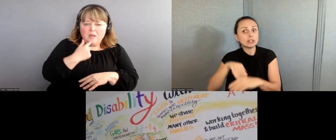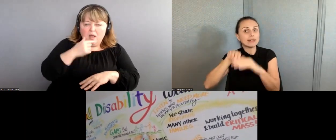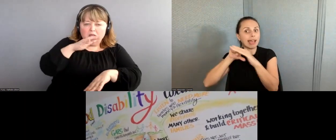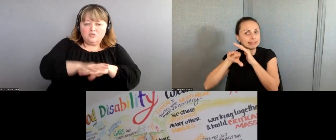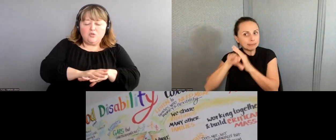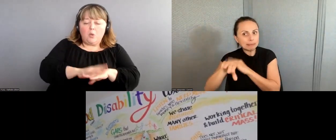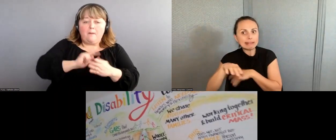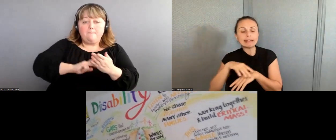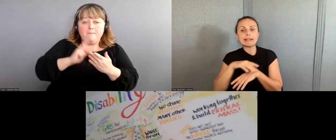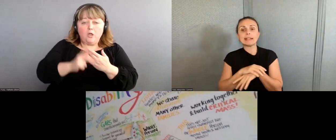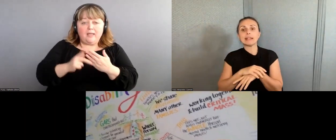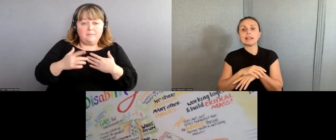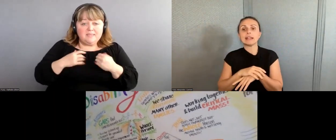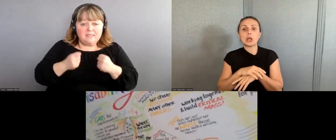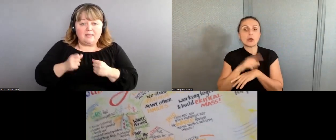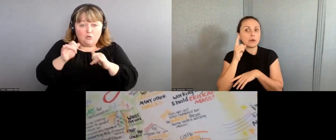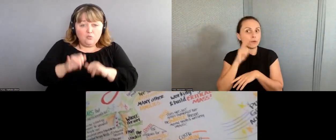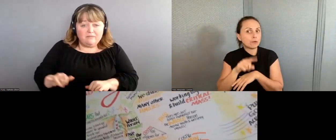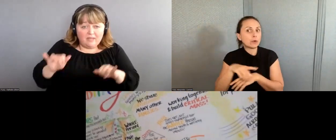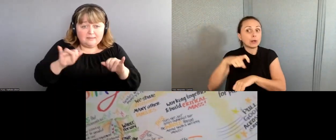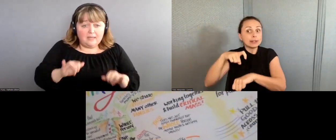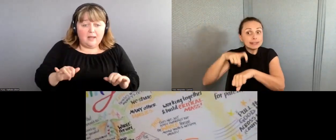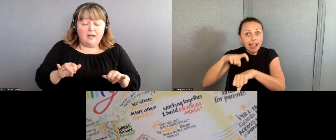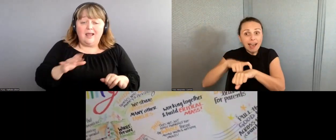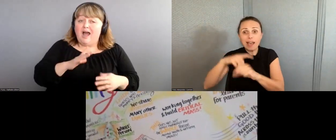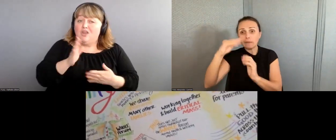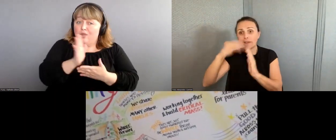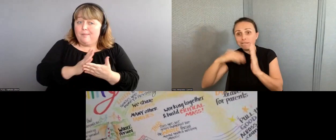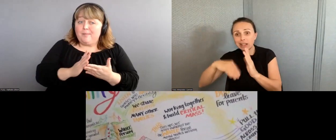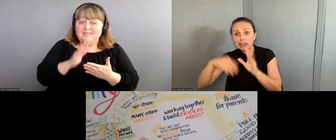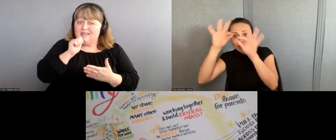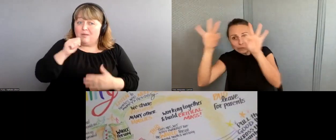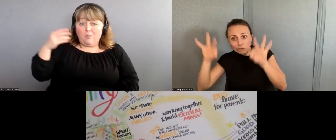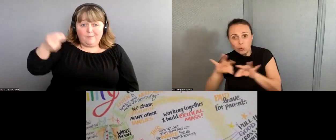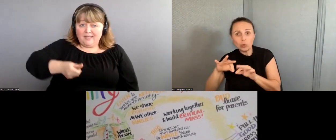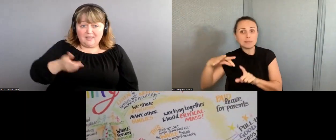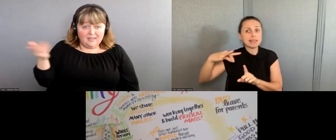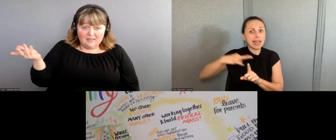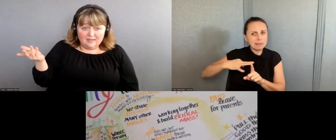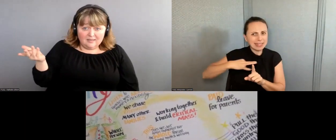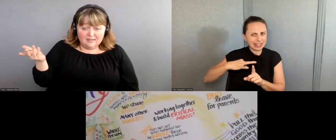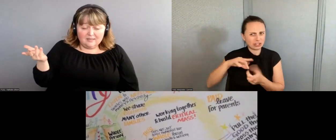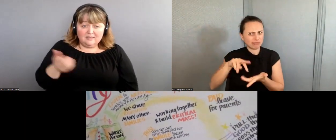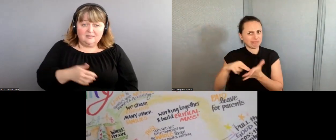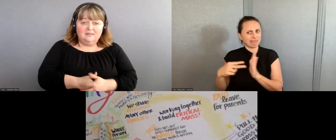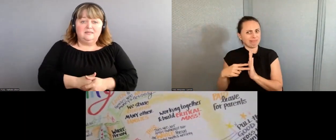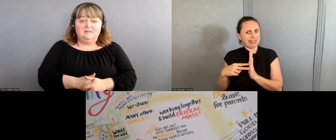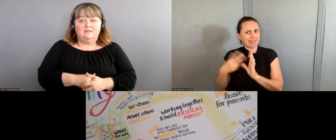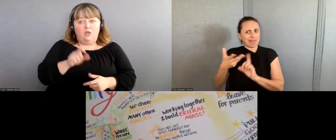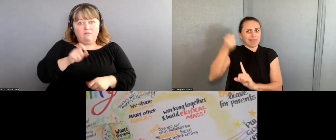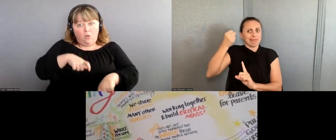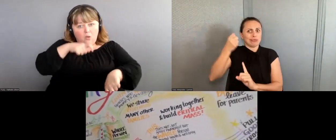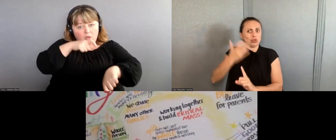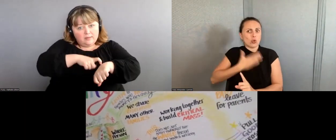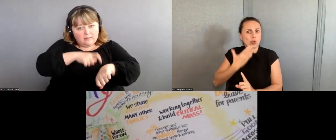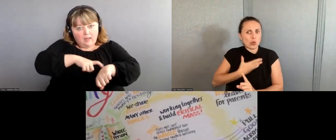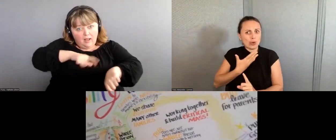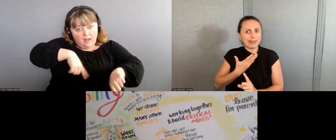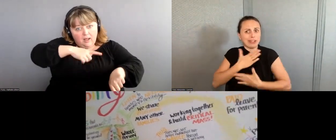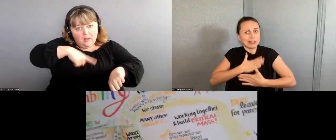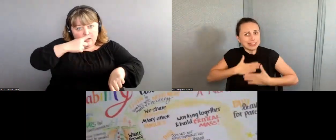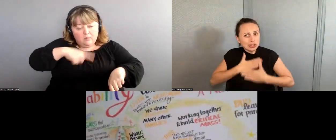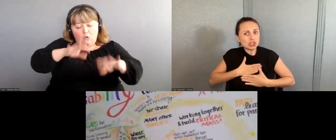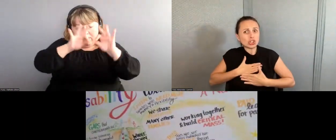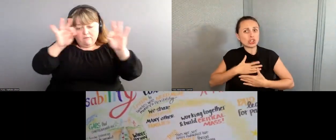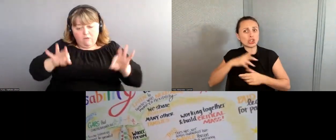accessibility, for time to fill out forms and applications, in the way that takes away joy and leisure and